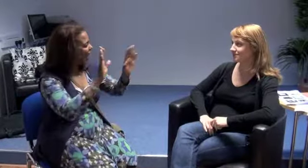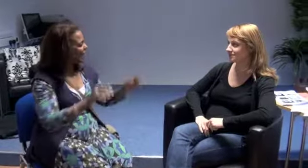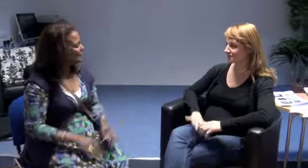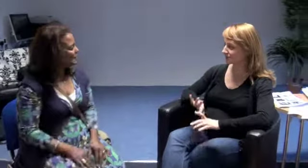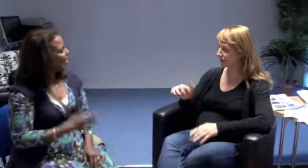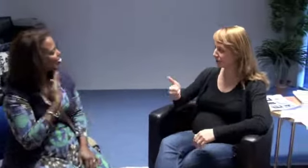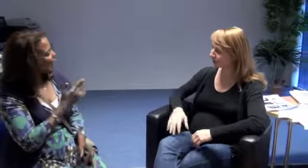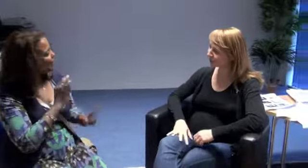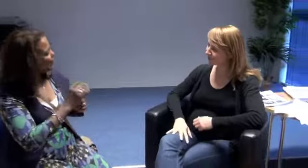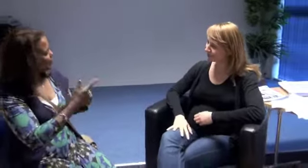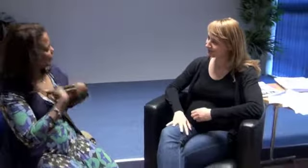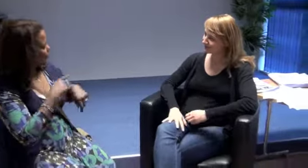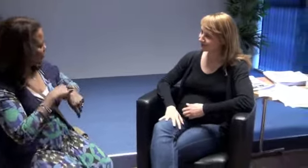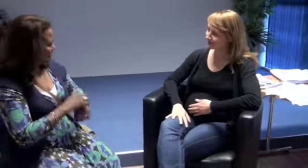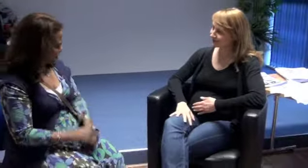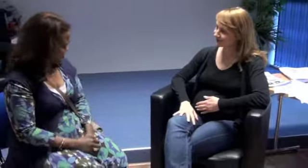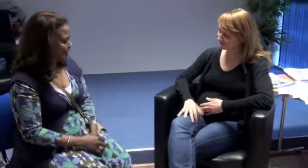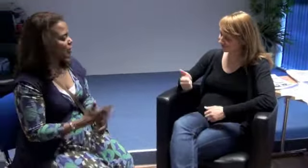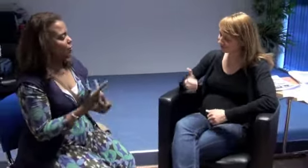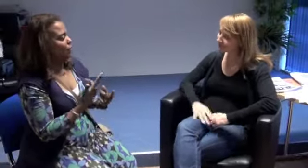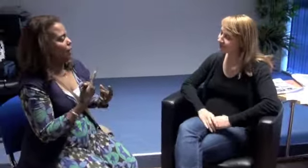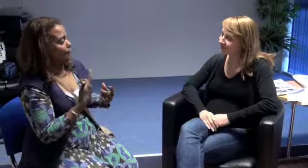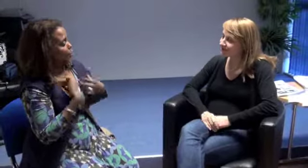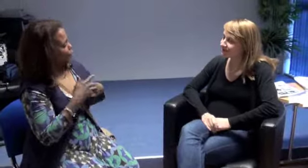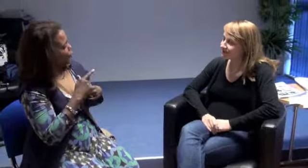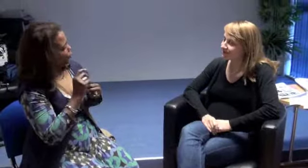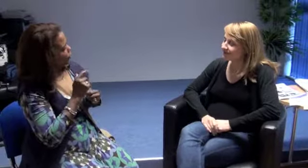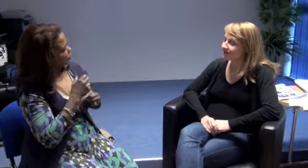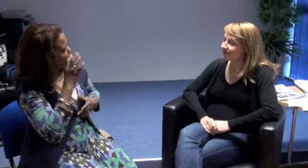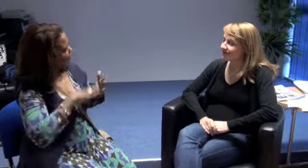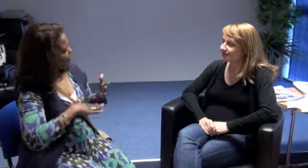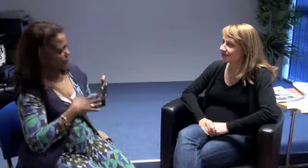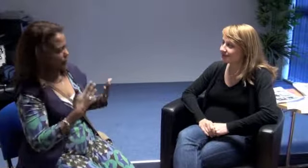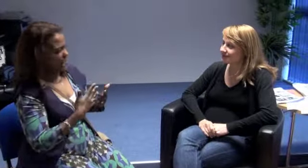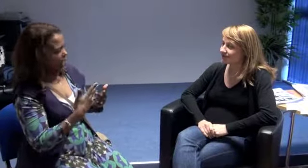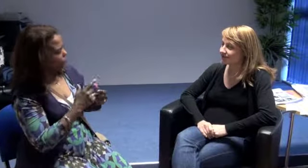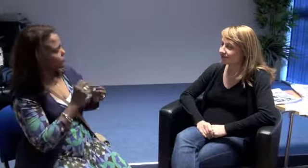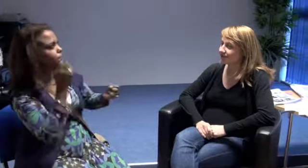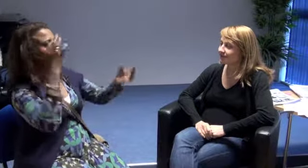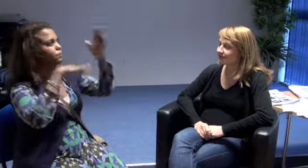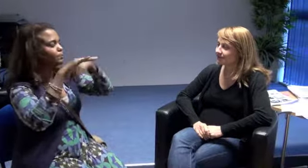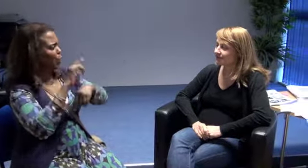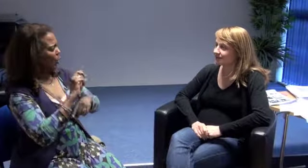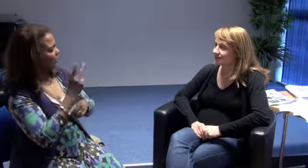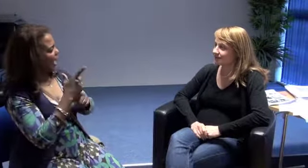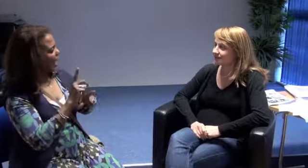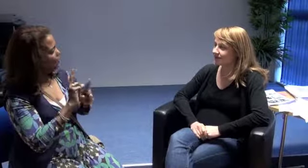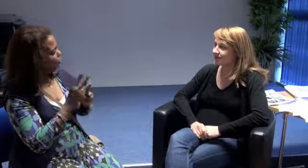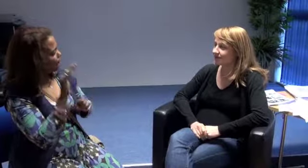Hello. Hi there. Thank you for taking the time to be interviewed. You're welcome. I'm really interested to learn of your experience today. I believe you work as